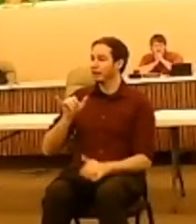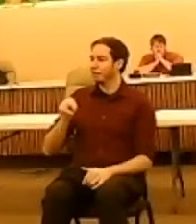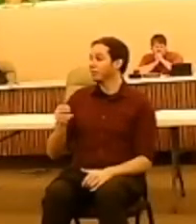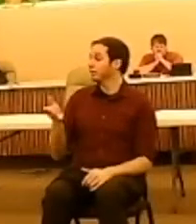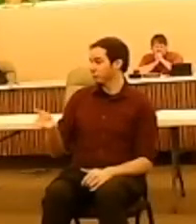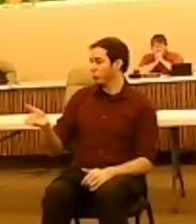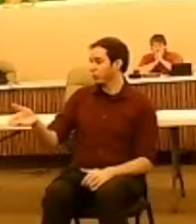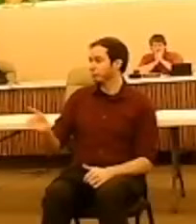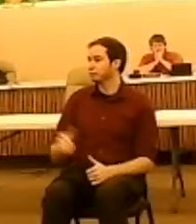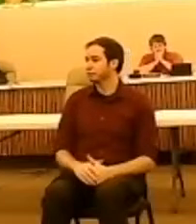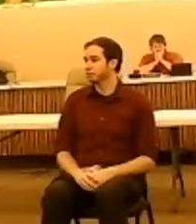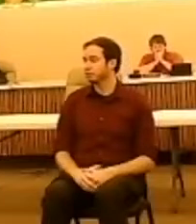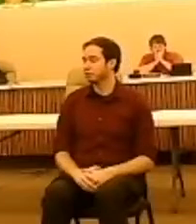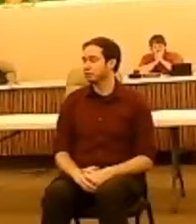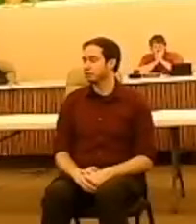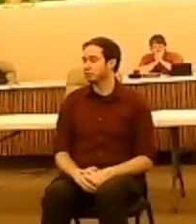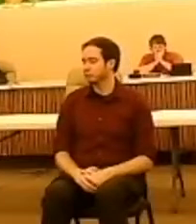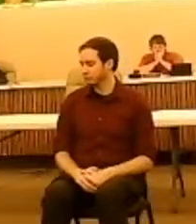go, Kevin.